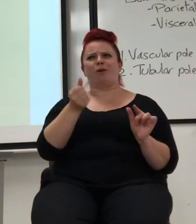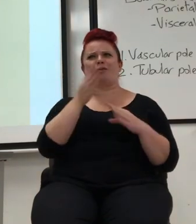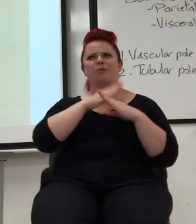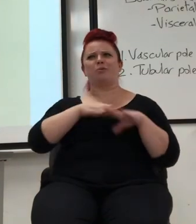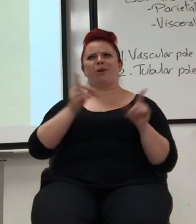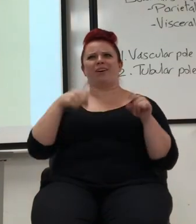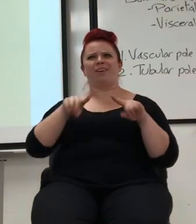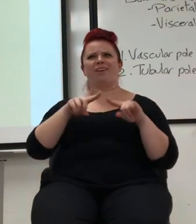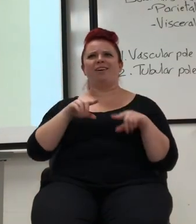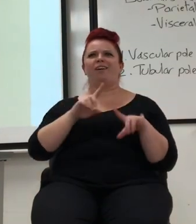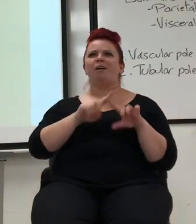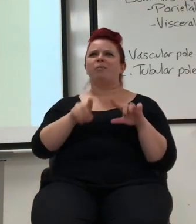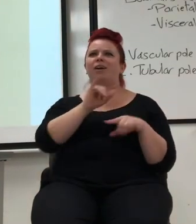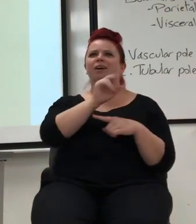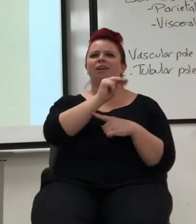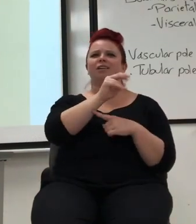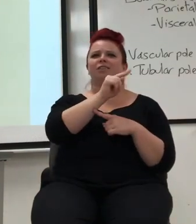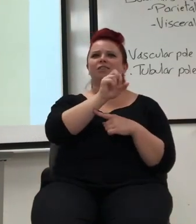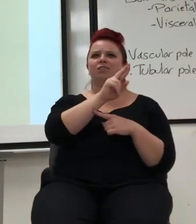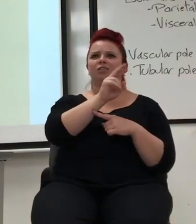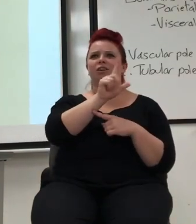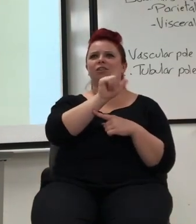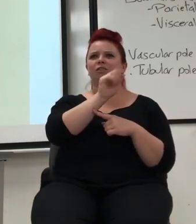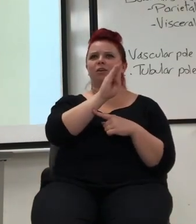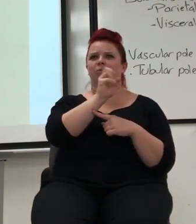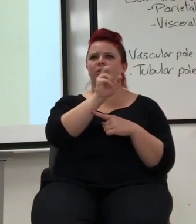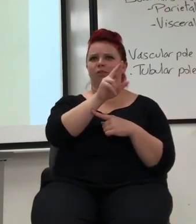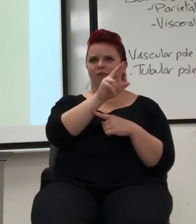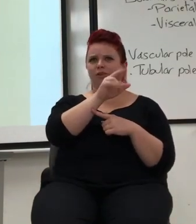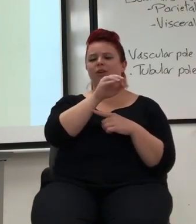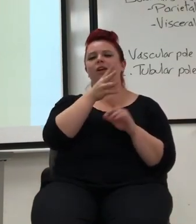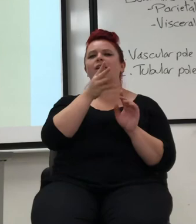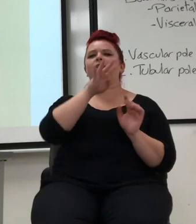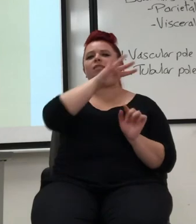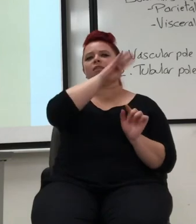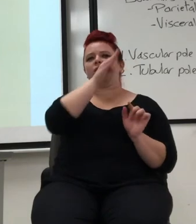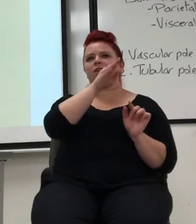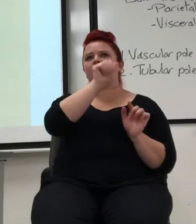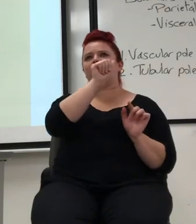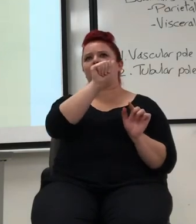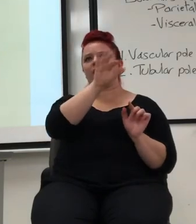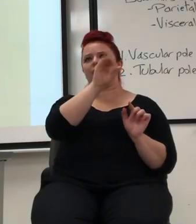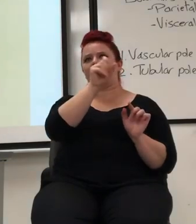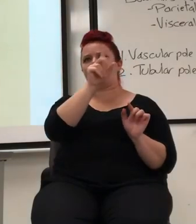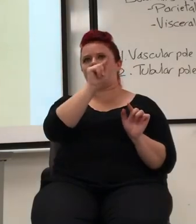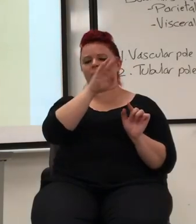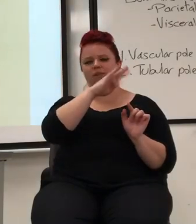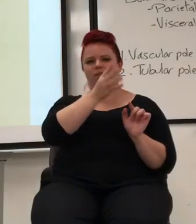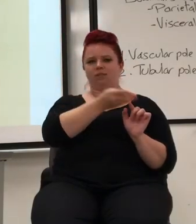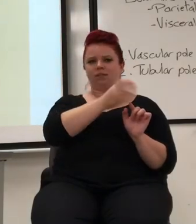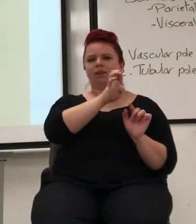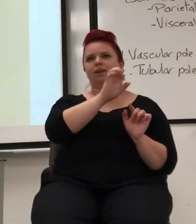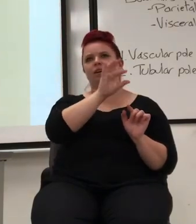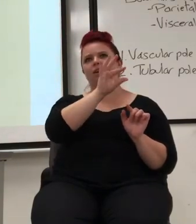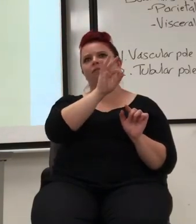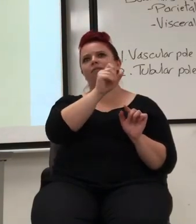Interlobular afferent arterial, efferent arterial, boom, glomerulus. So what's that?